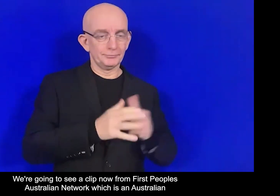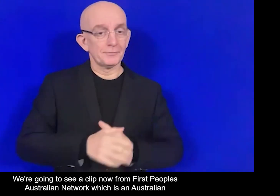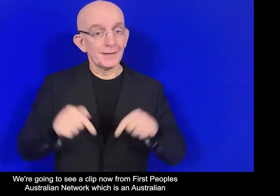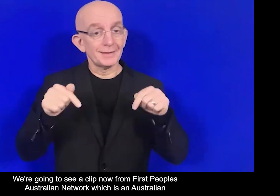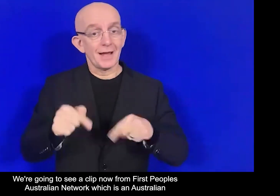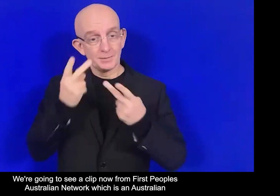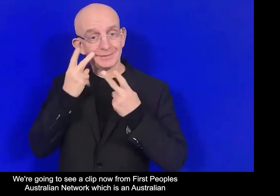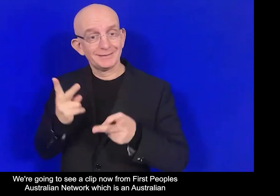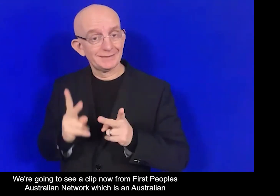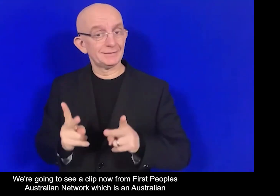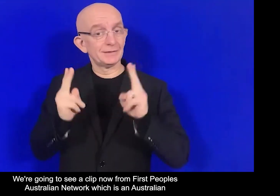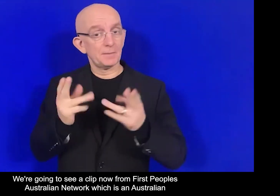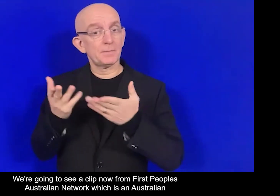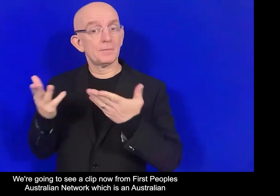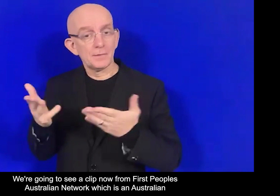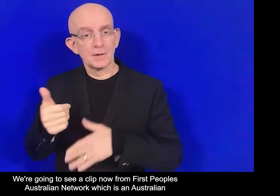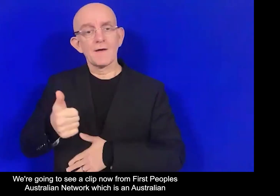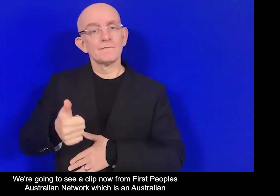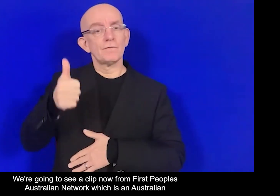We're going to see a clip now from